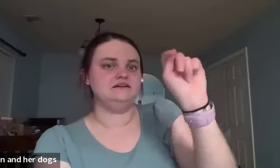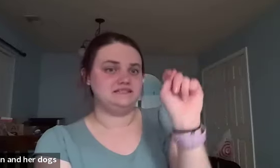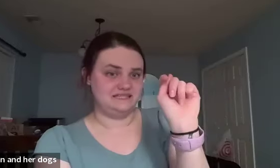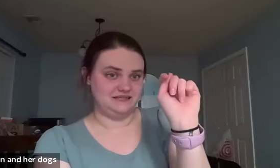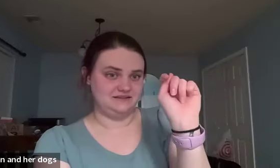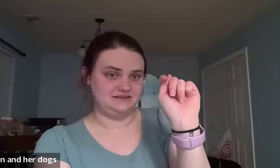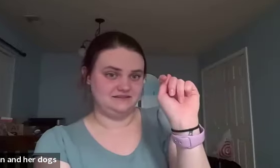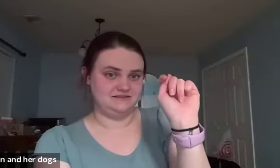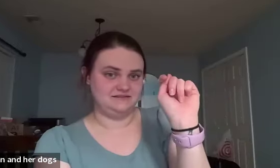S-E-P-T.